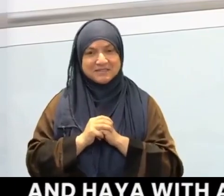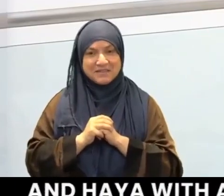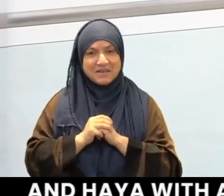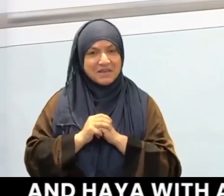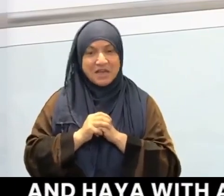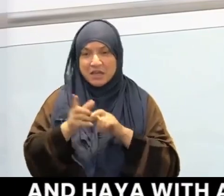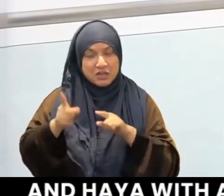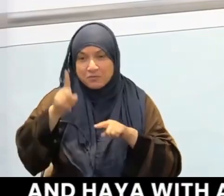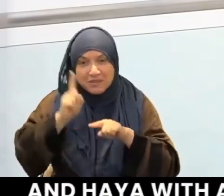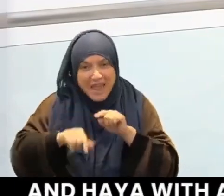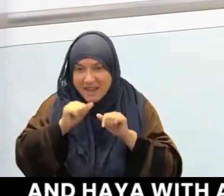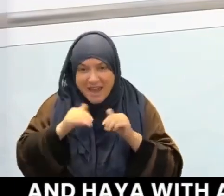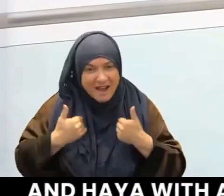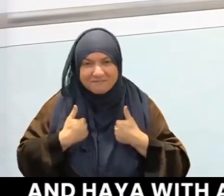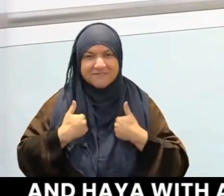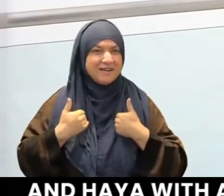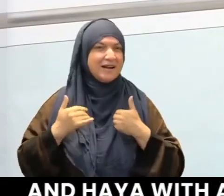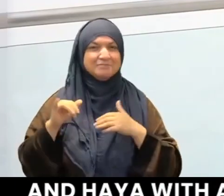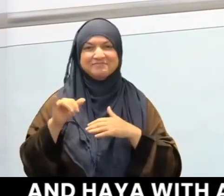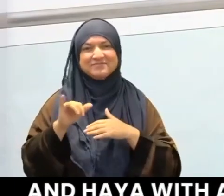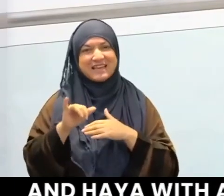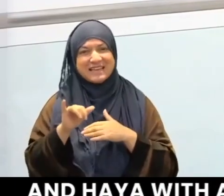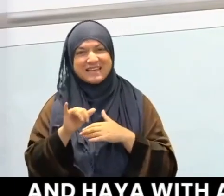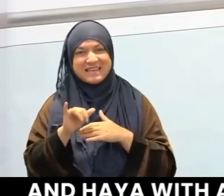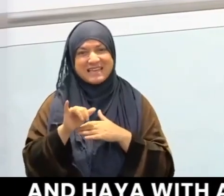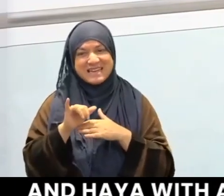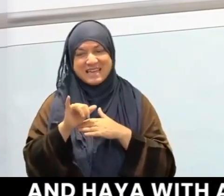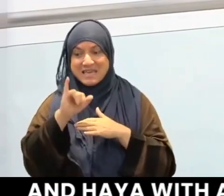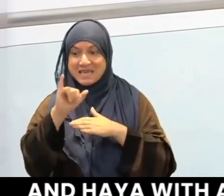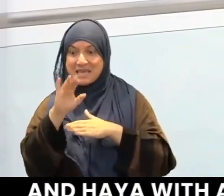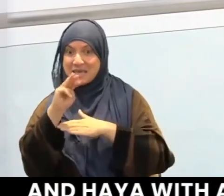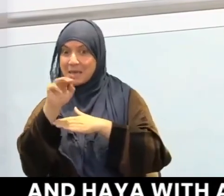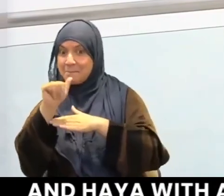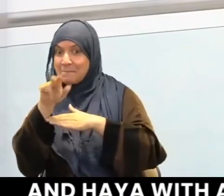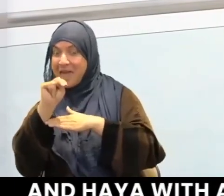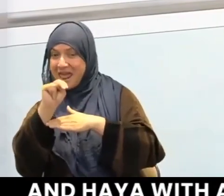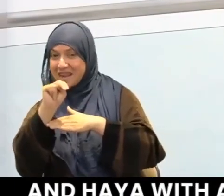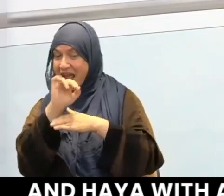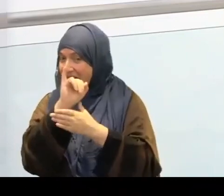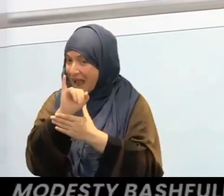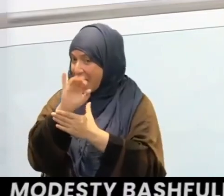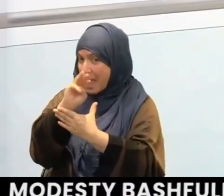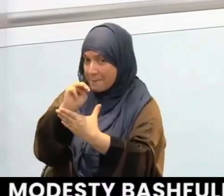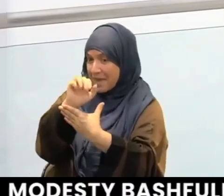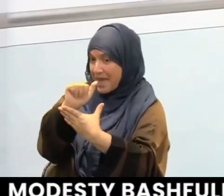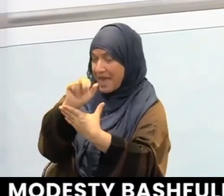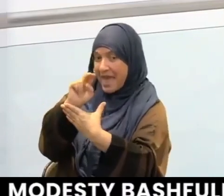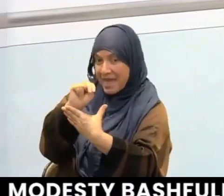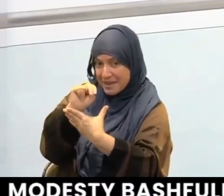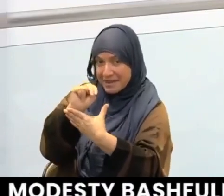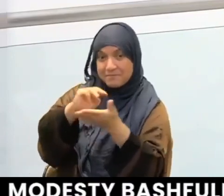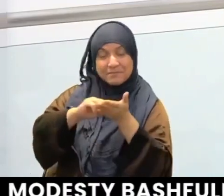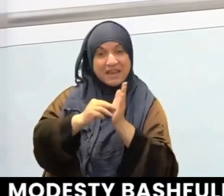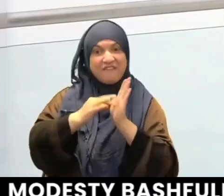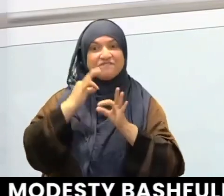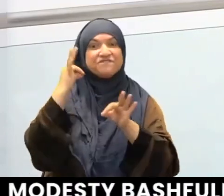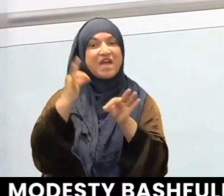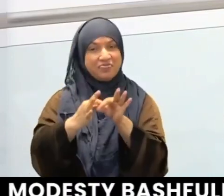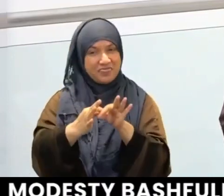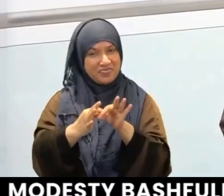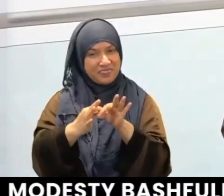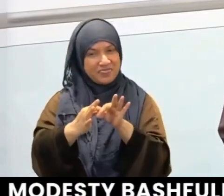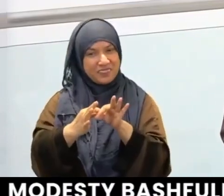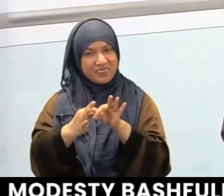and haya' with Allah subhanahu wa ta'ala is iman, that a person feels a great sense of decency, modesty, bashfulness with their